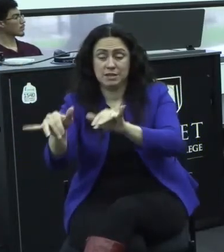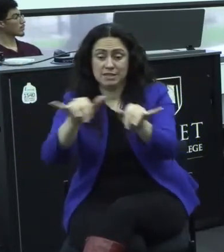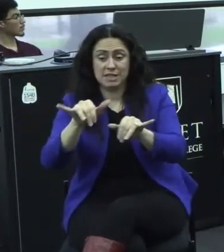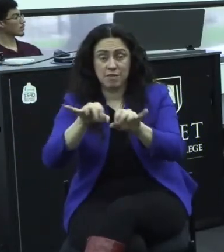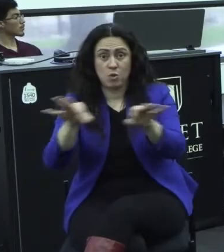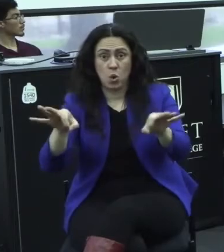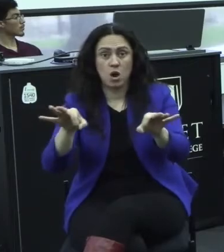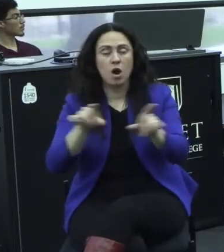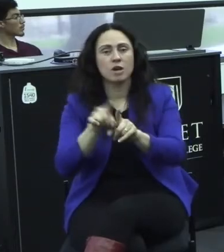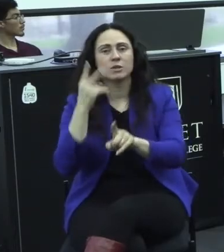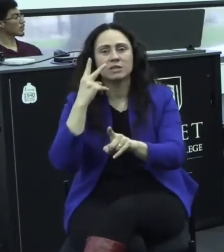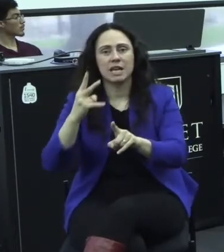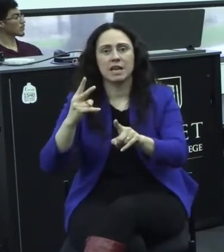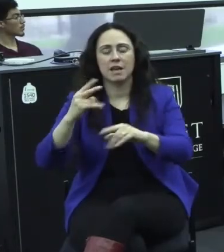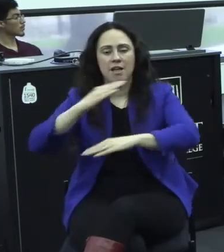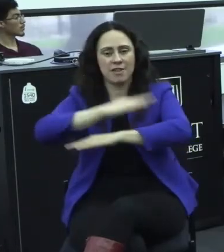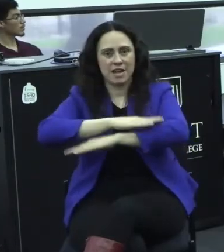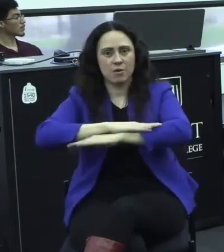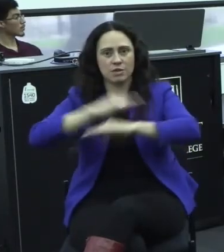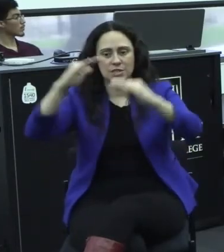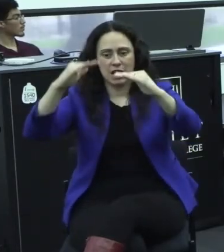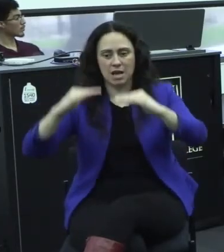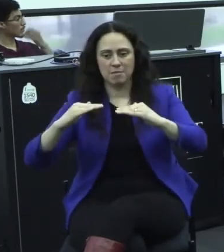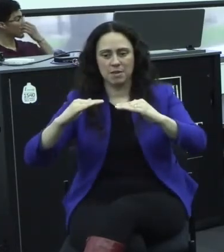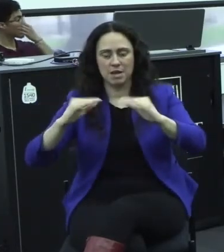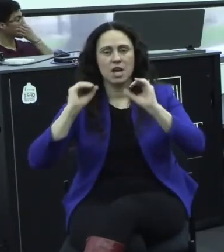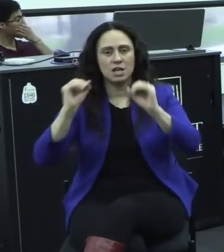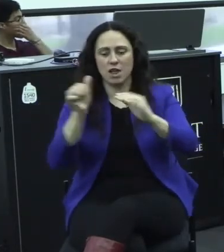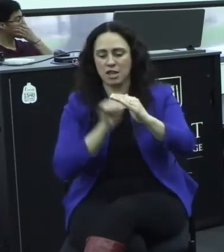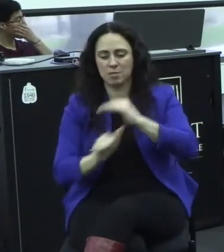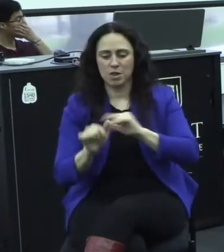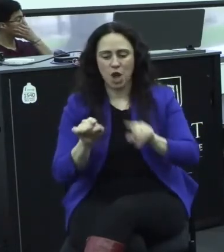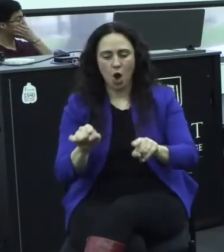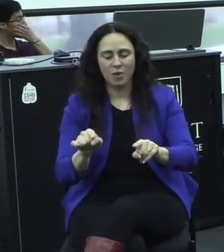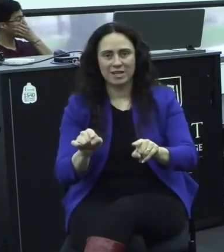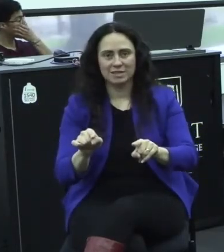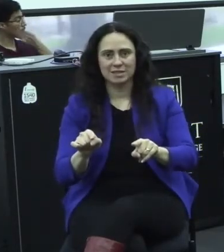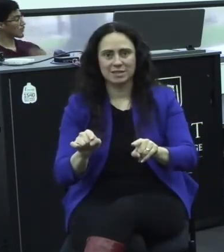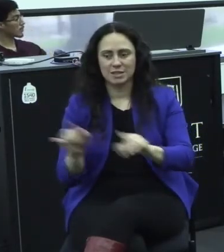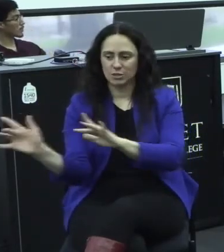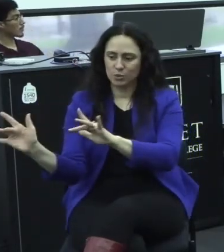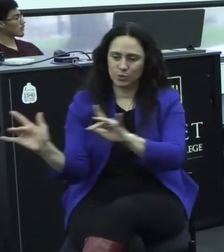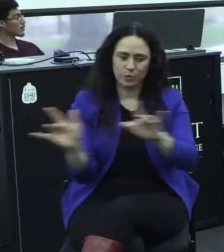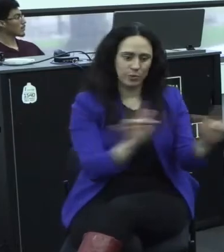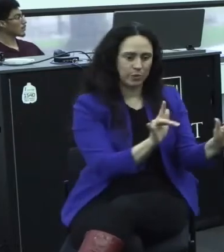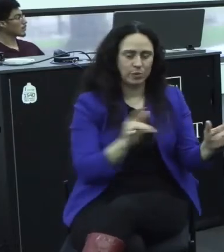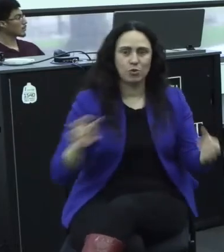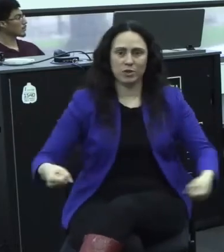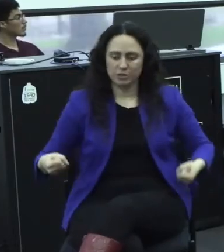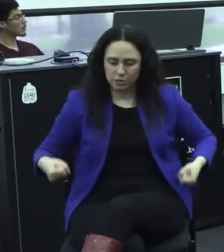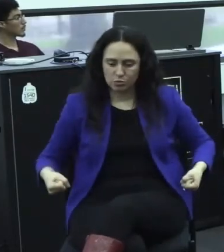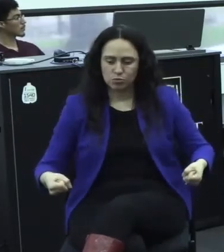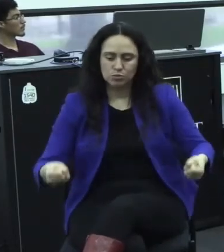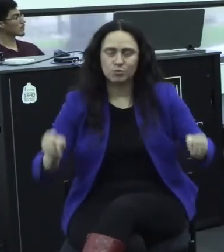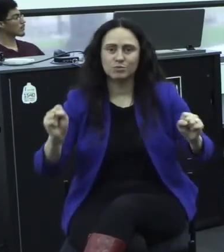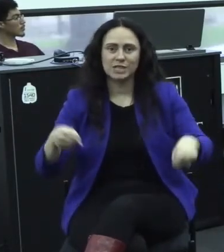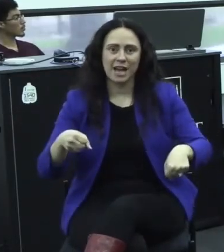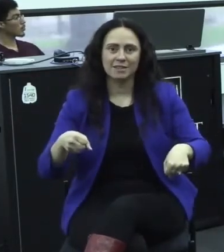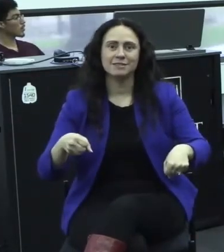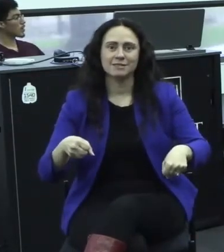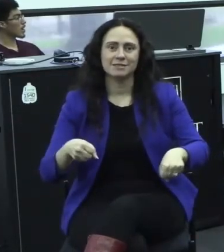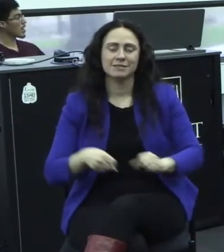that the countertop has nothing below it, so it allows for kind of clear wheelchair access along the entire